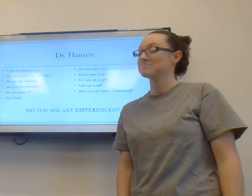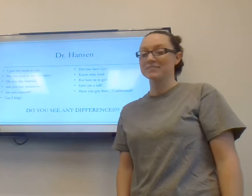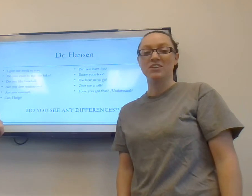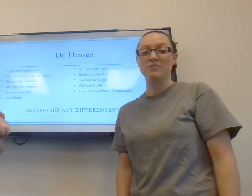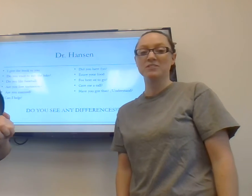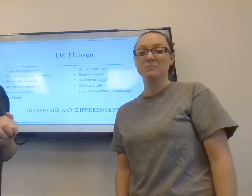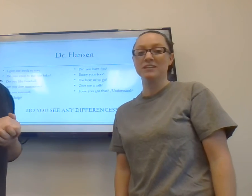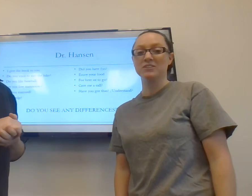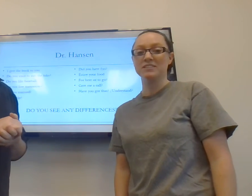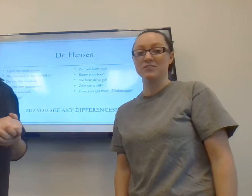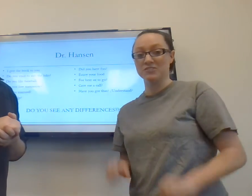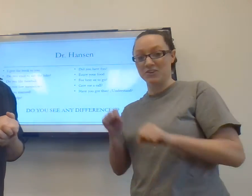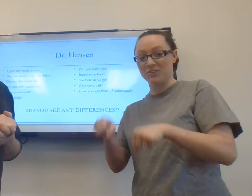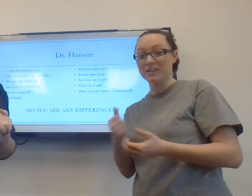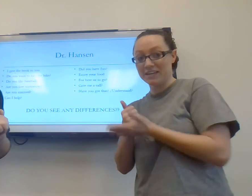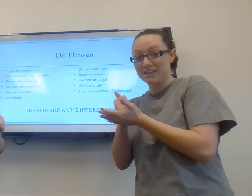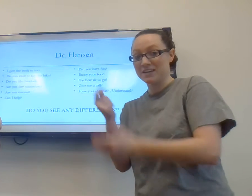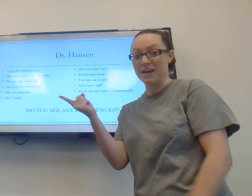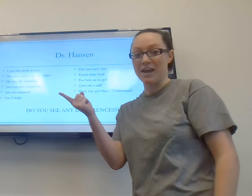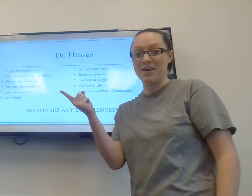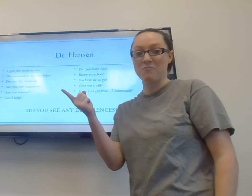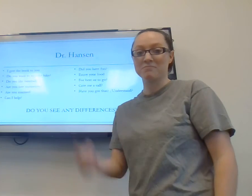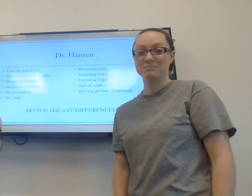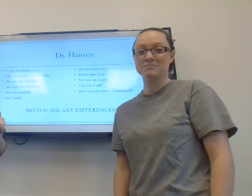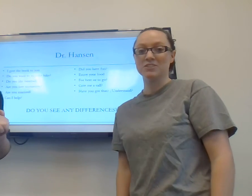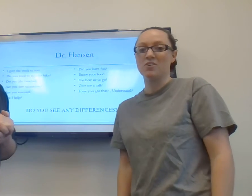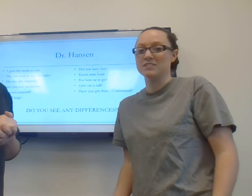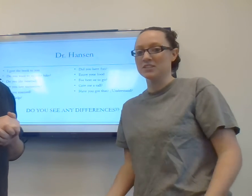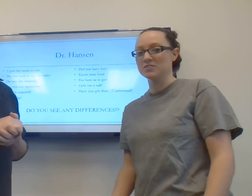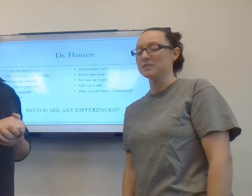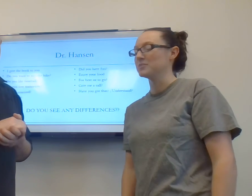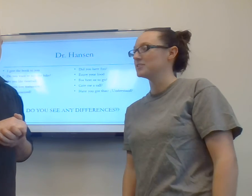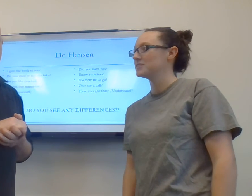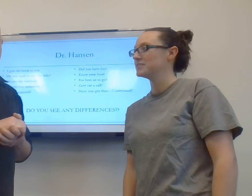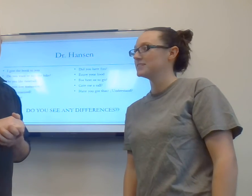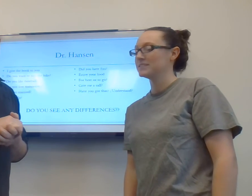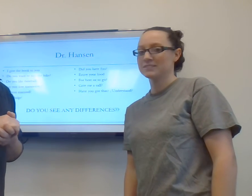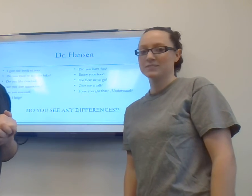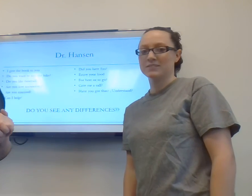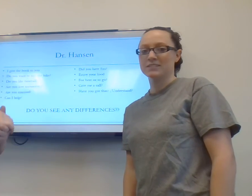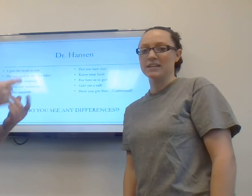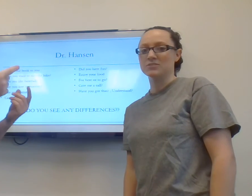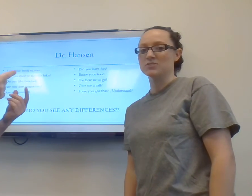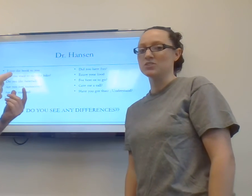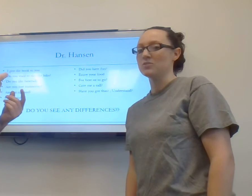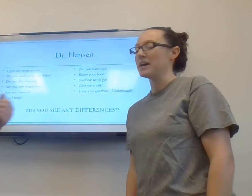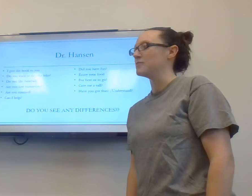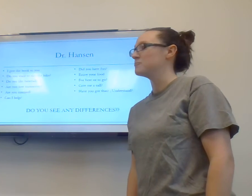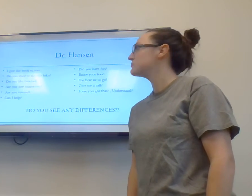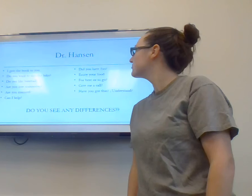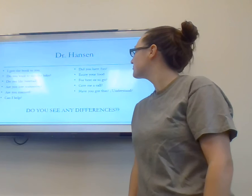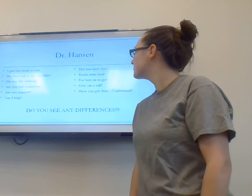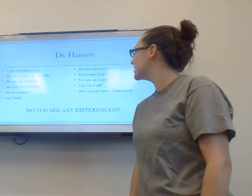So that one's going to be a little sooner, so can I help? So it's a little similar. The next one is, do you have fun?